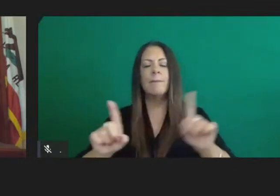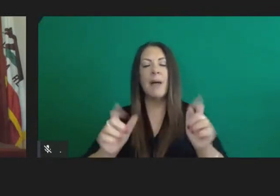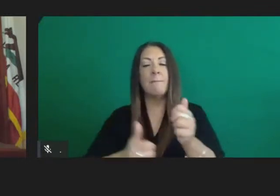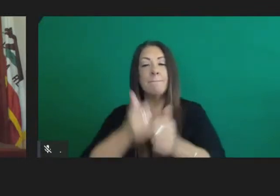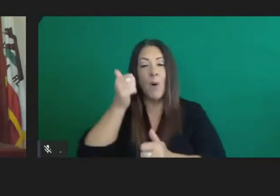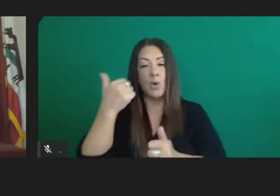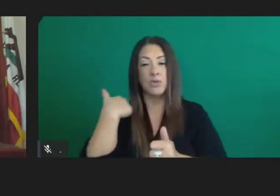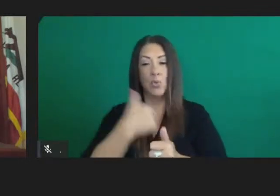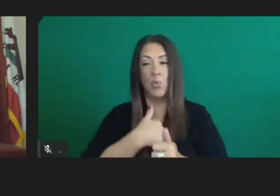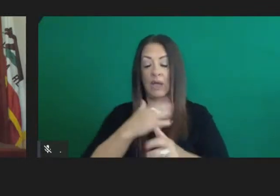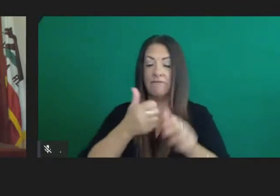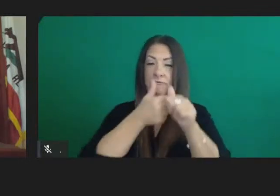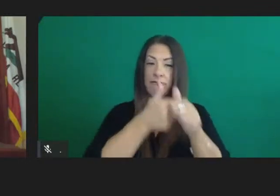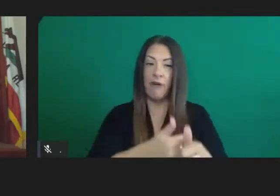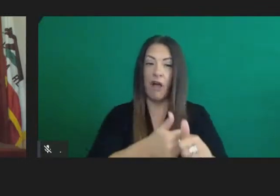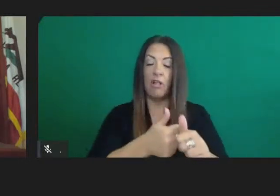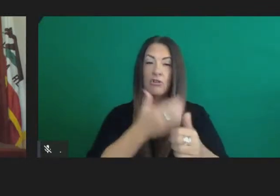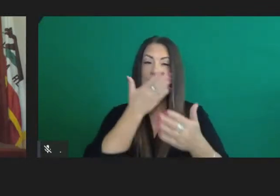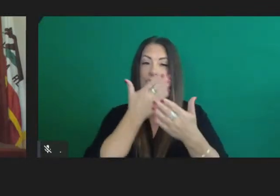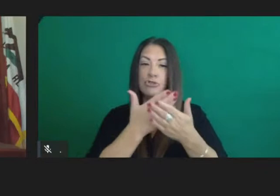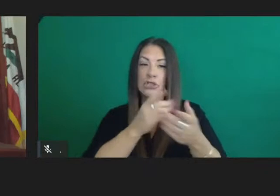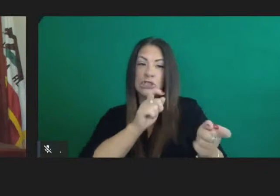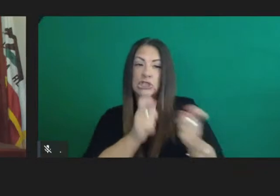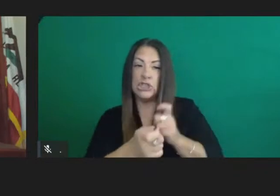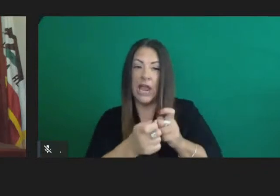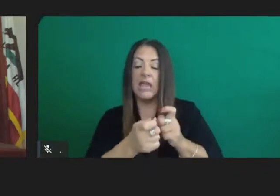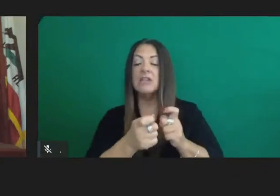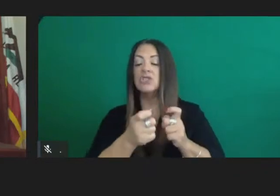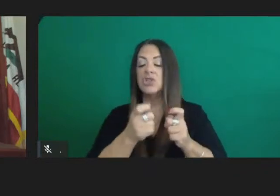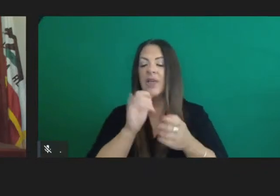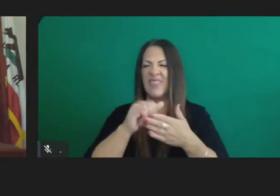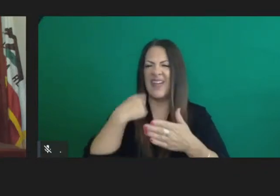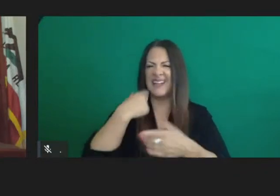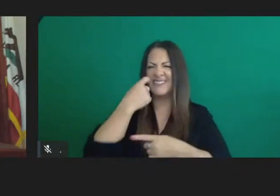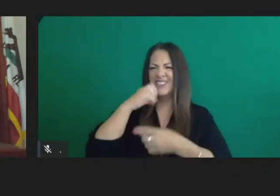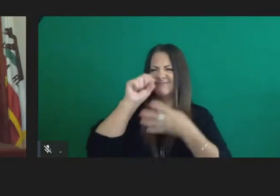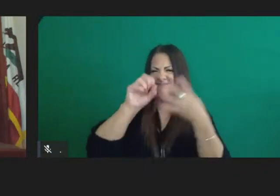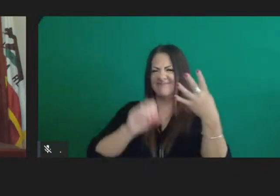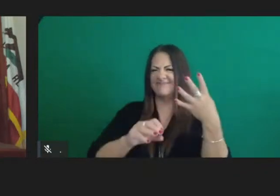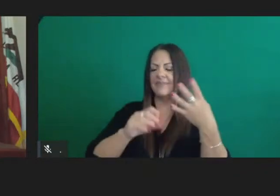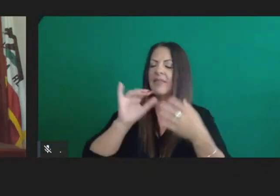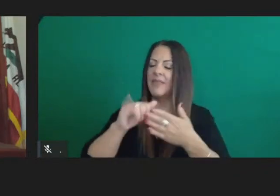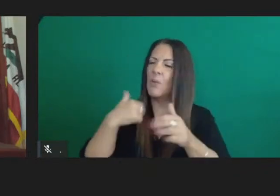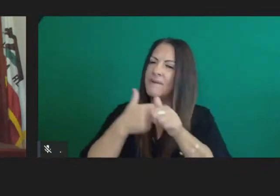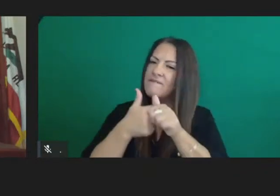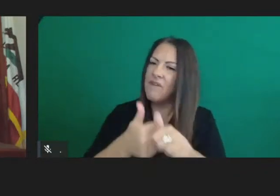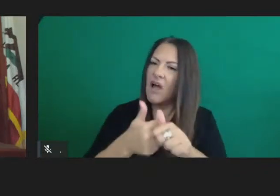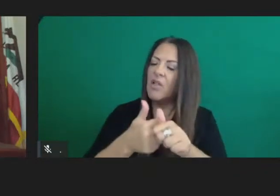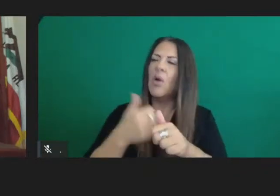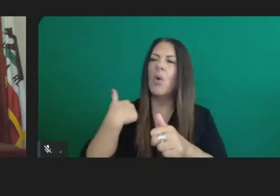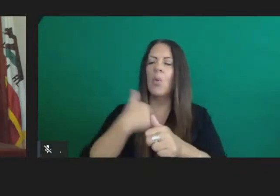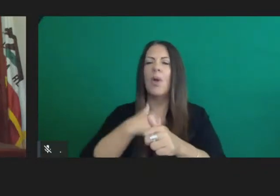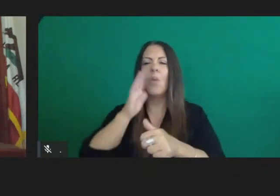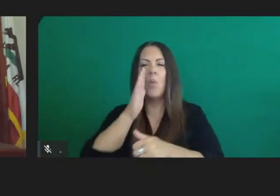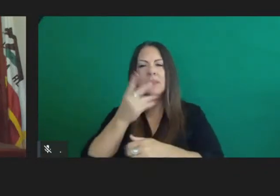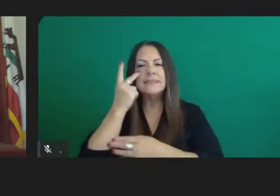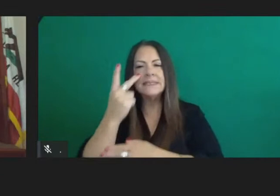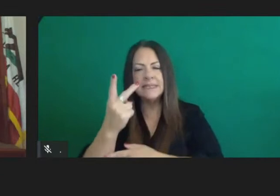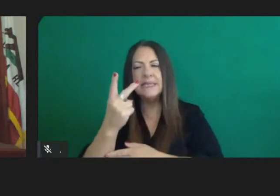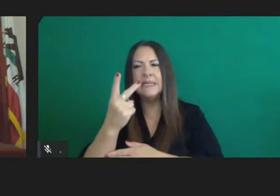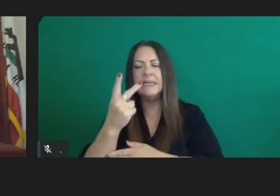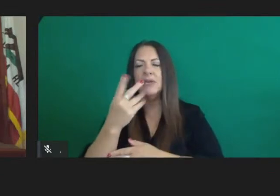can adopt to these behavior changes that we just discussed, and the more that becomes widespread around the